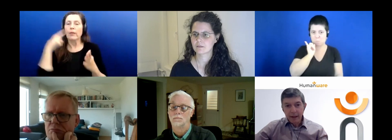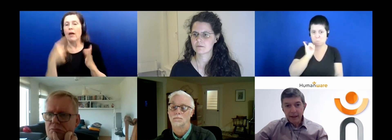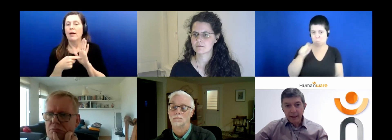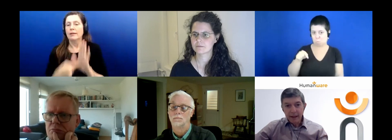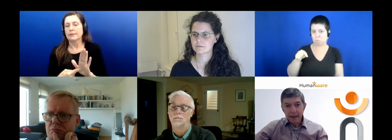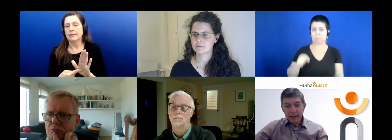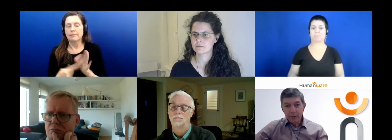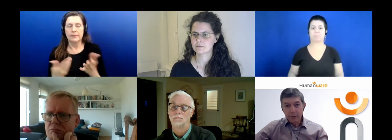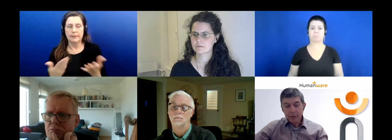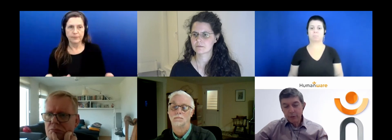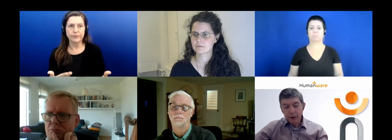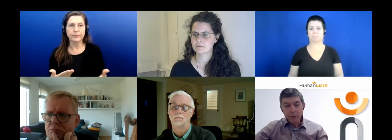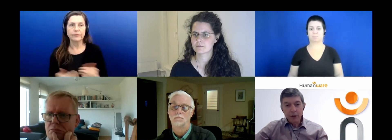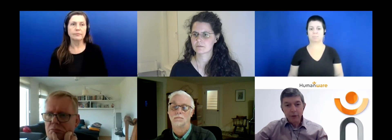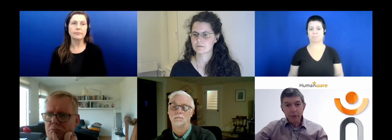have a